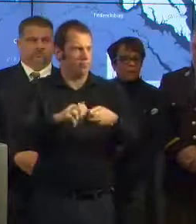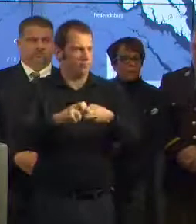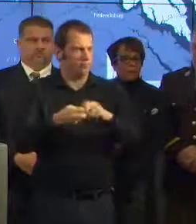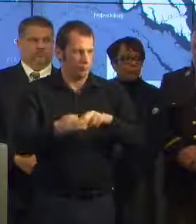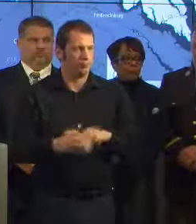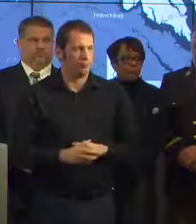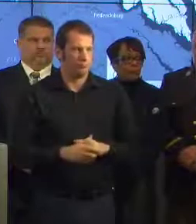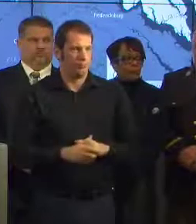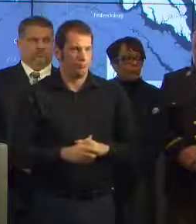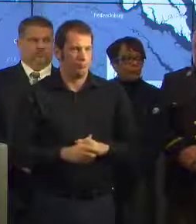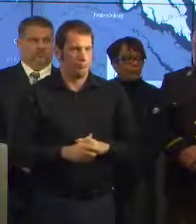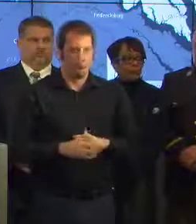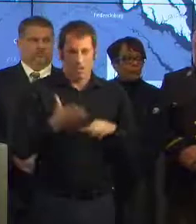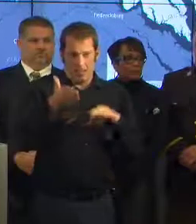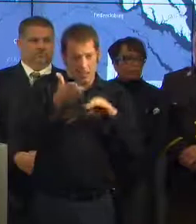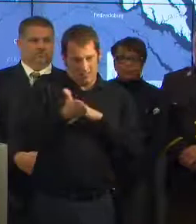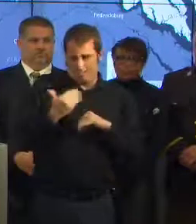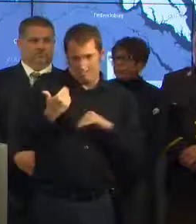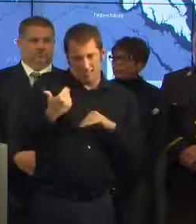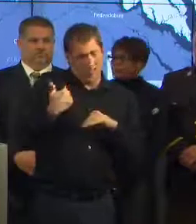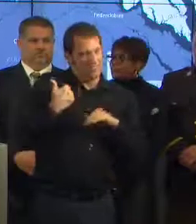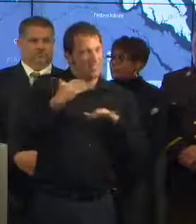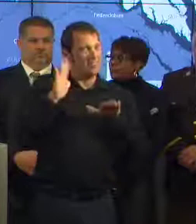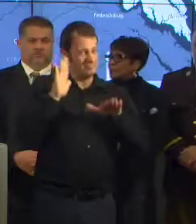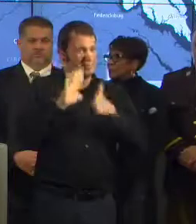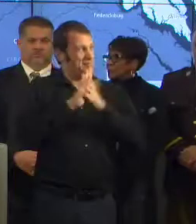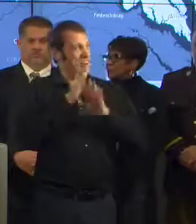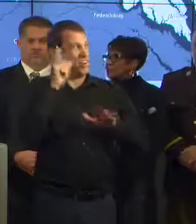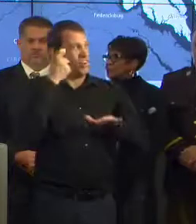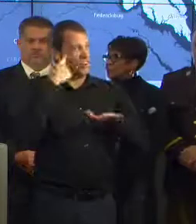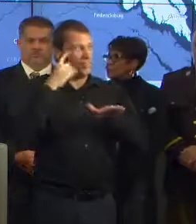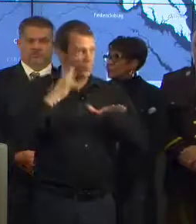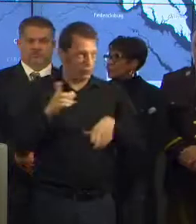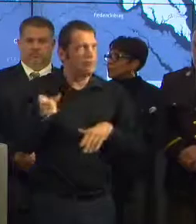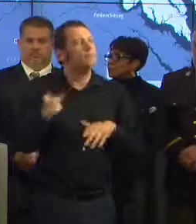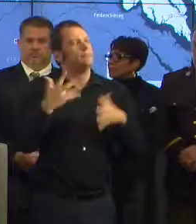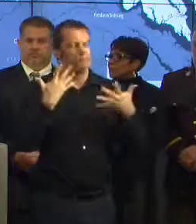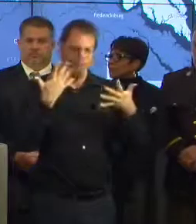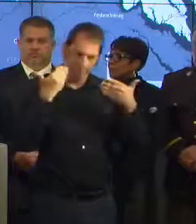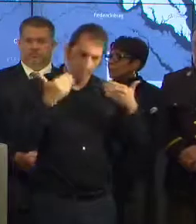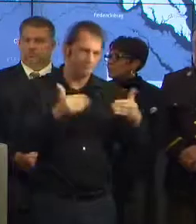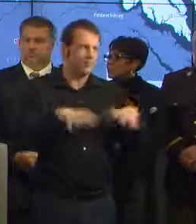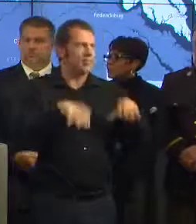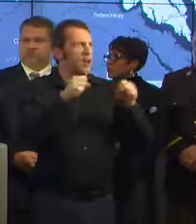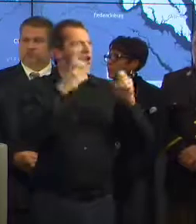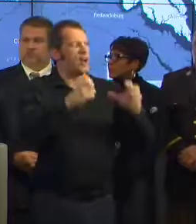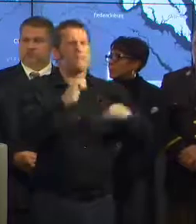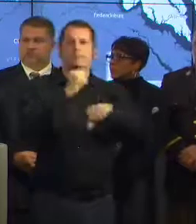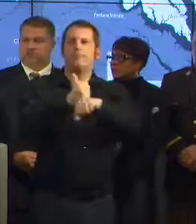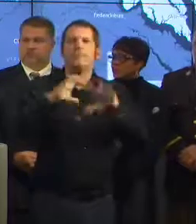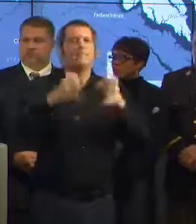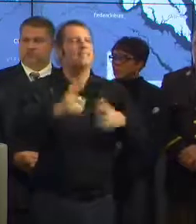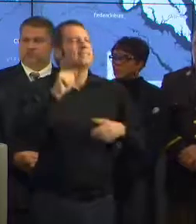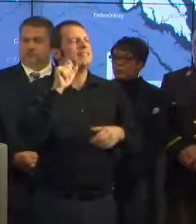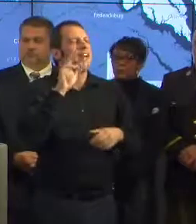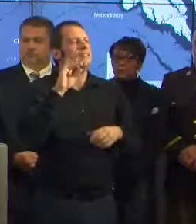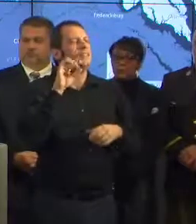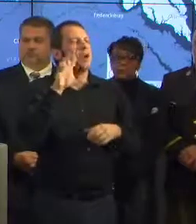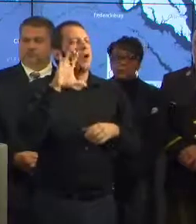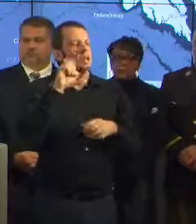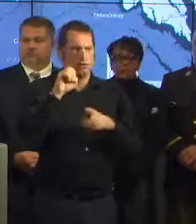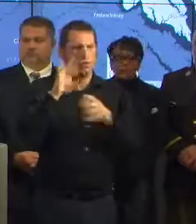Task Force, wholly dedicated to this issue, which he asked me to lead. Our task force